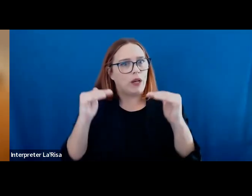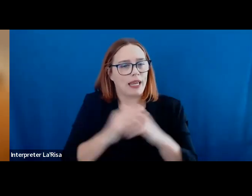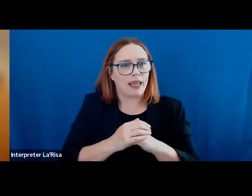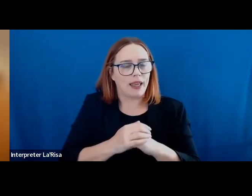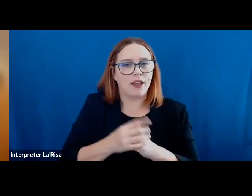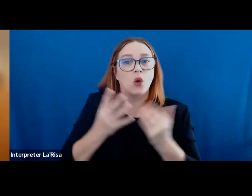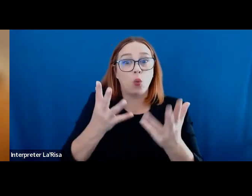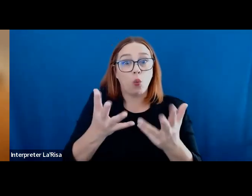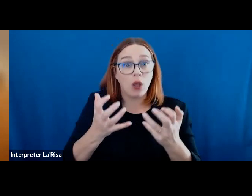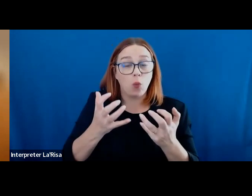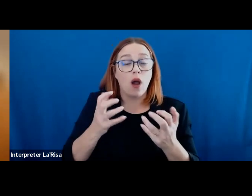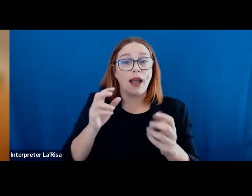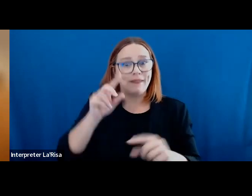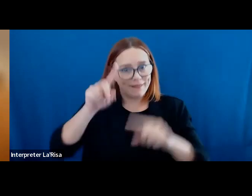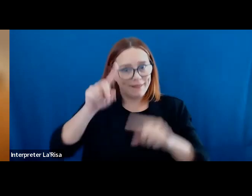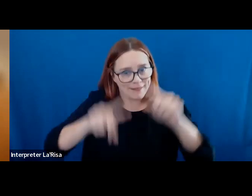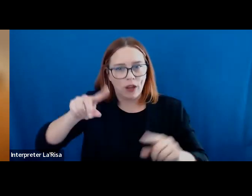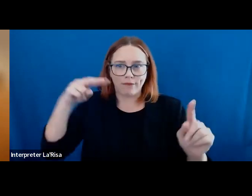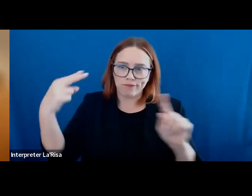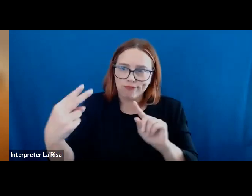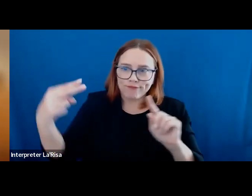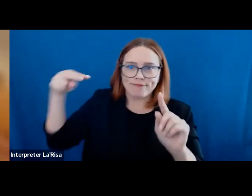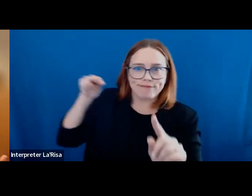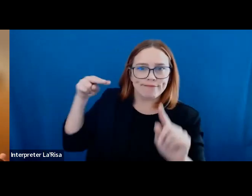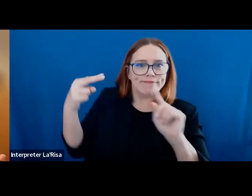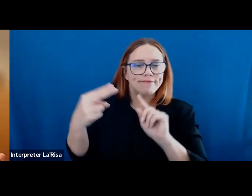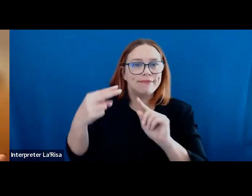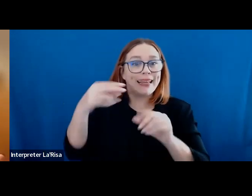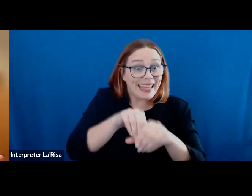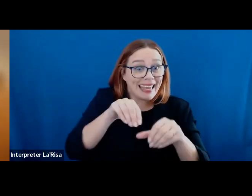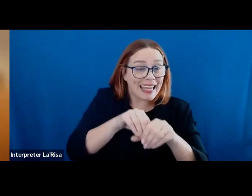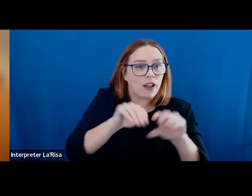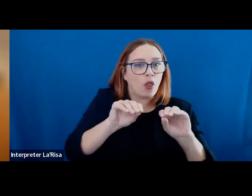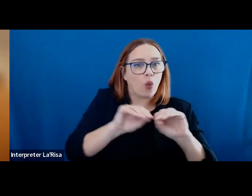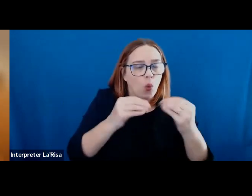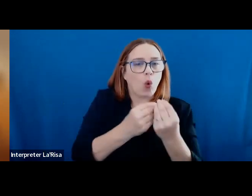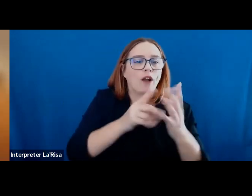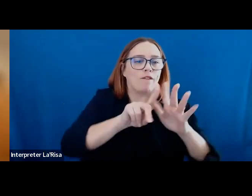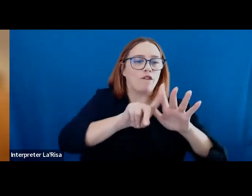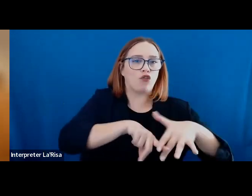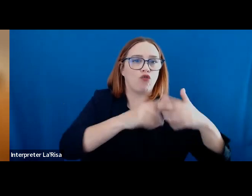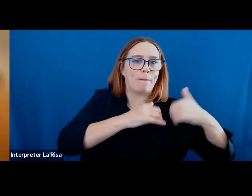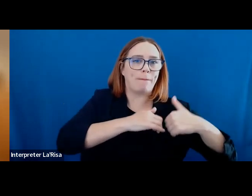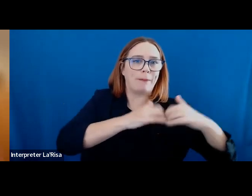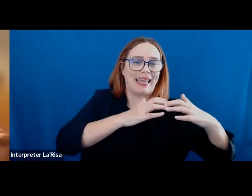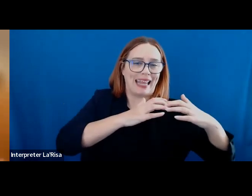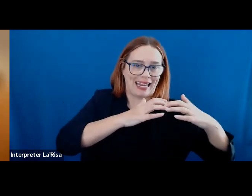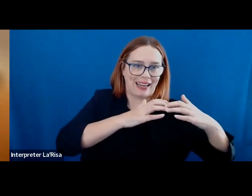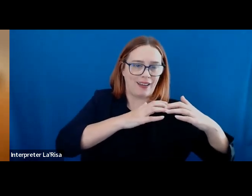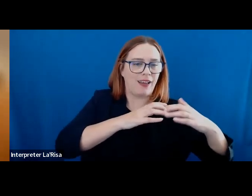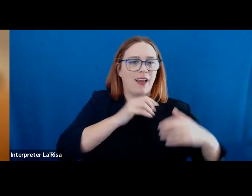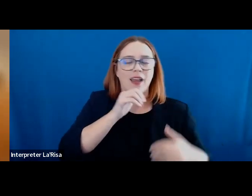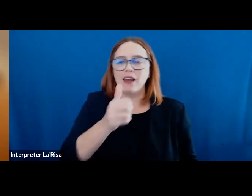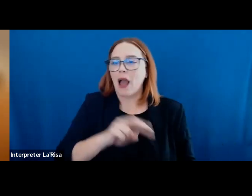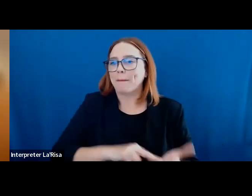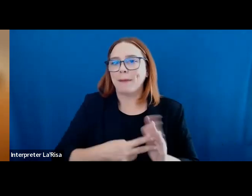very beginning. So that means there's not having a 2-week rollover of, oh, we want to